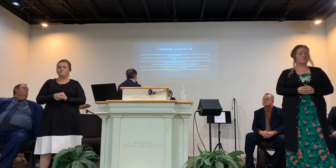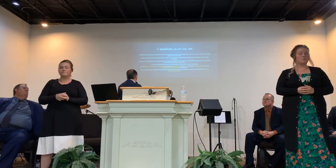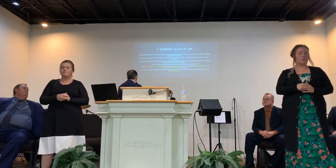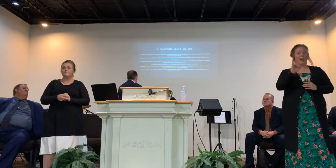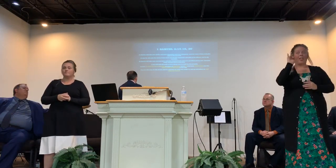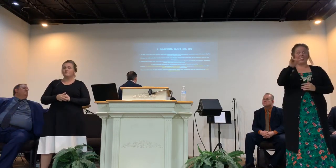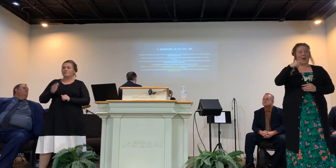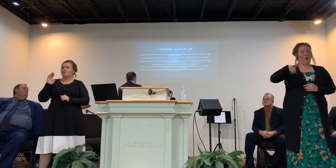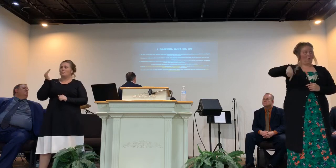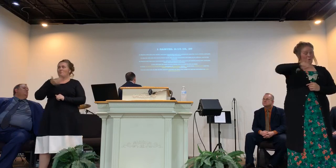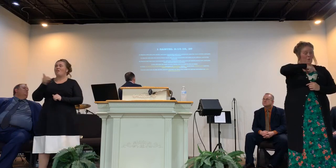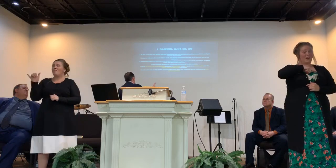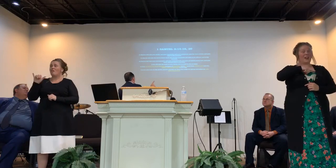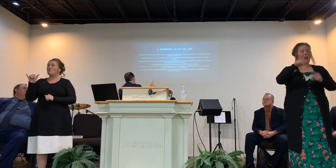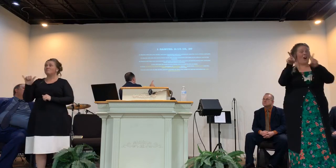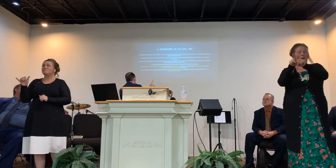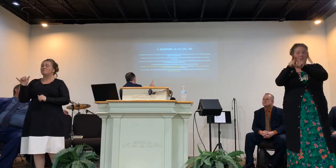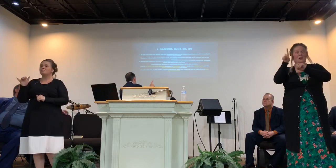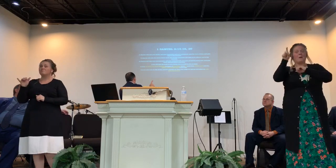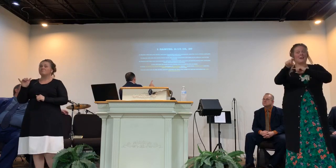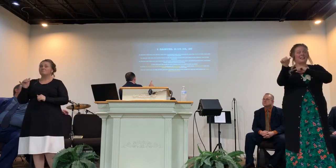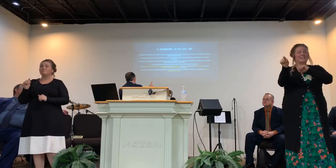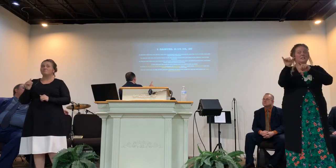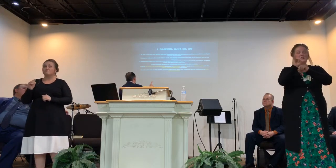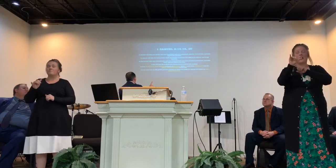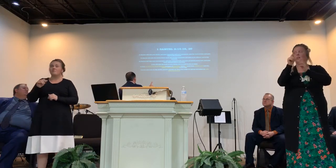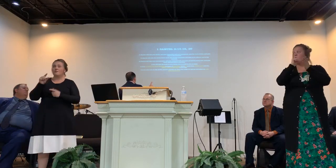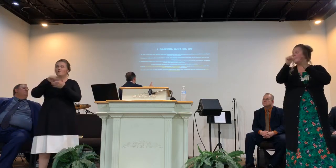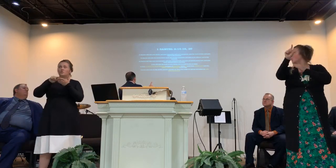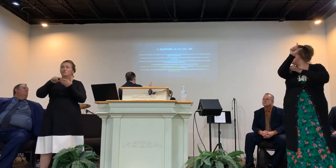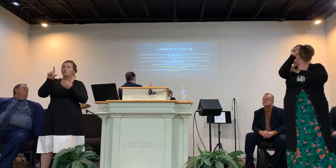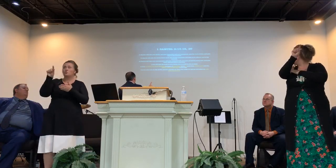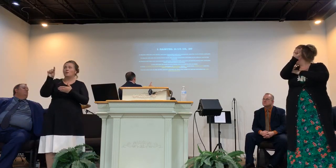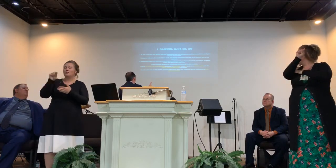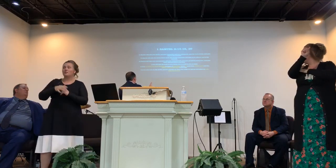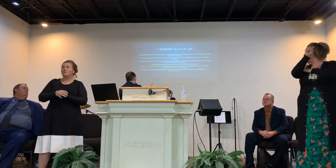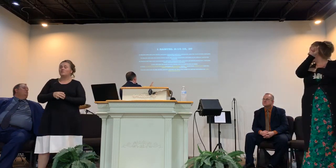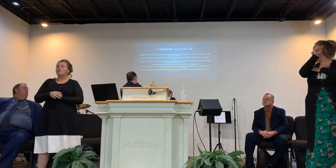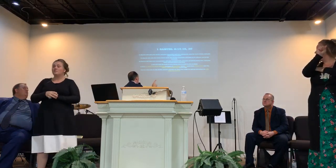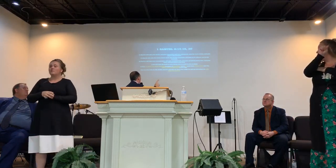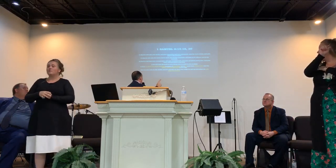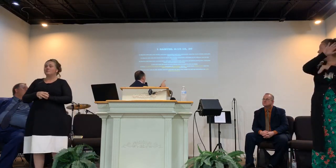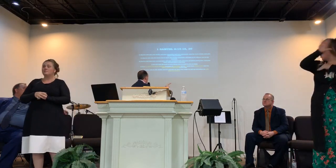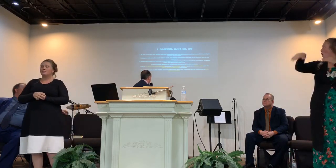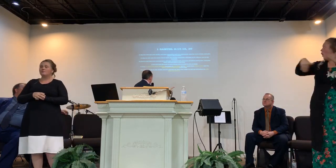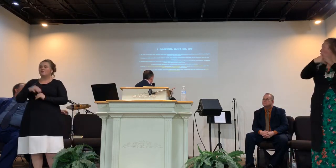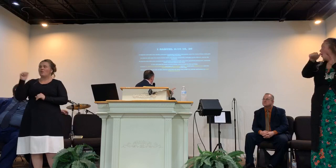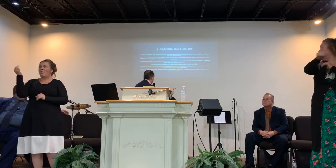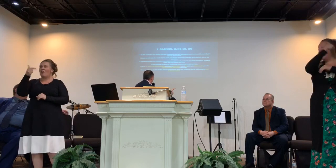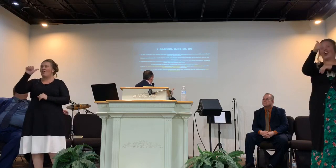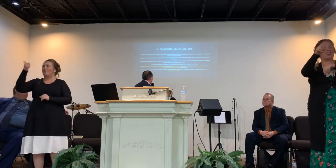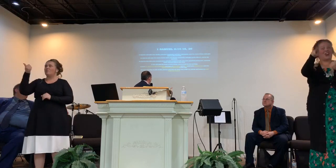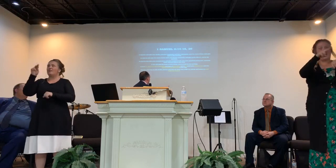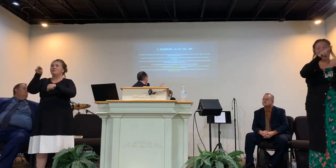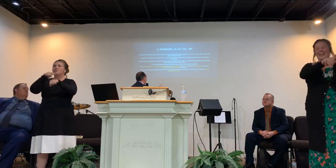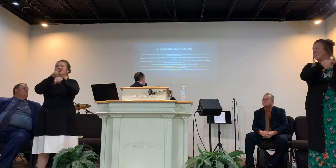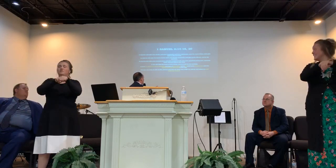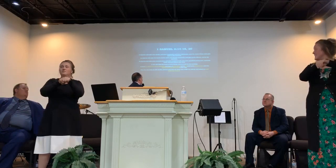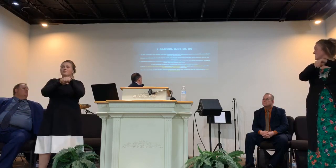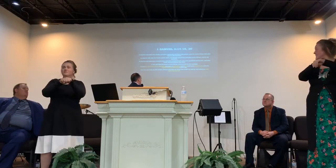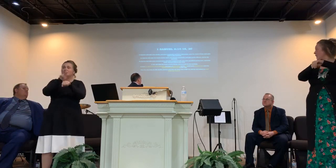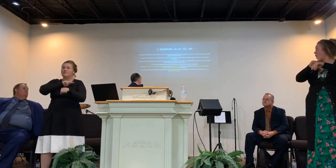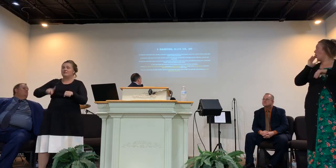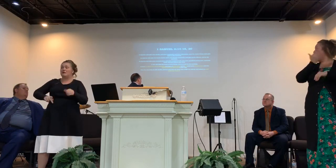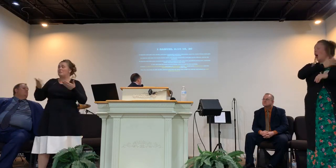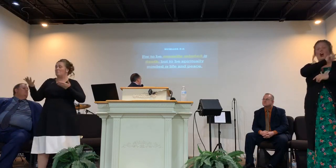That we also may be like, they said in verse 20, all the other nations, that our king